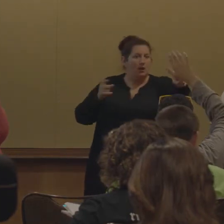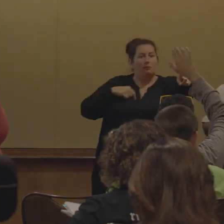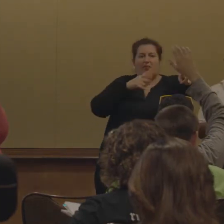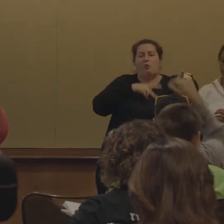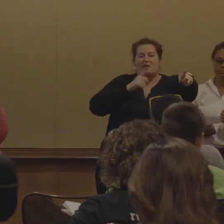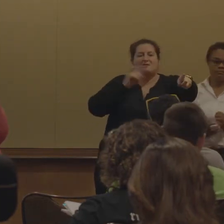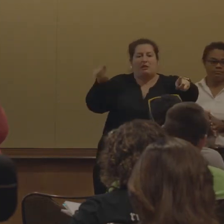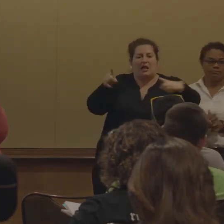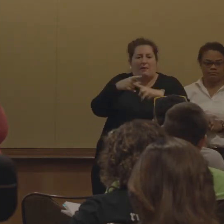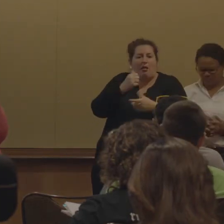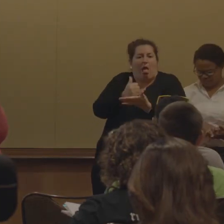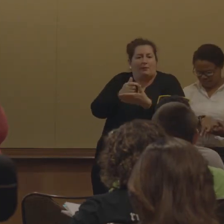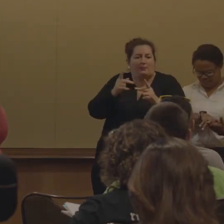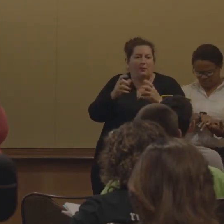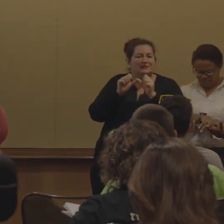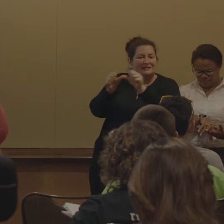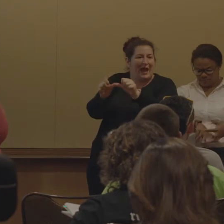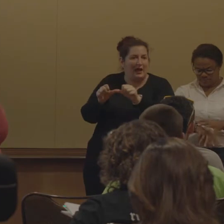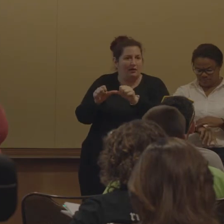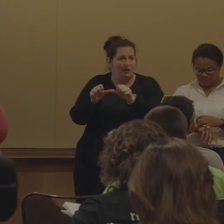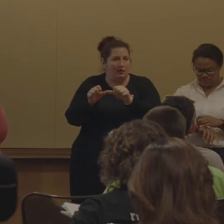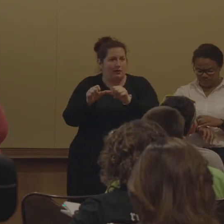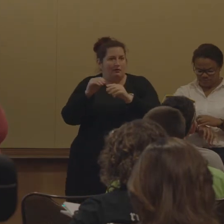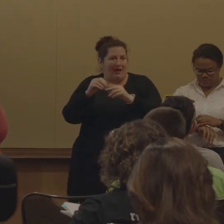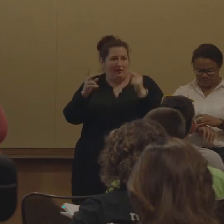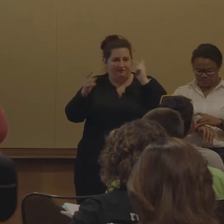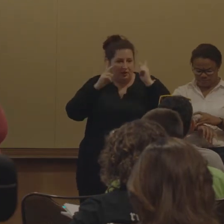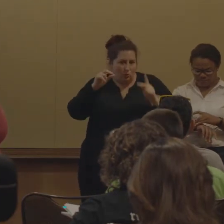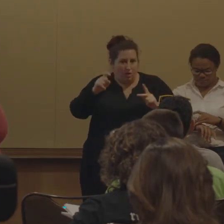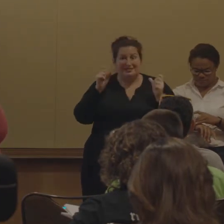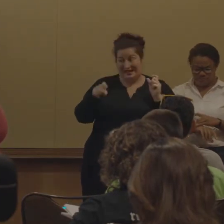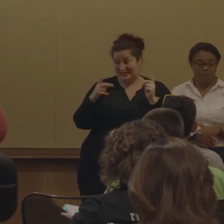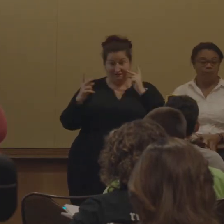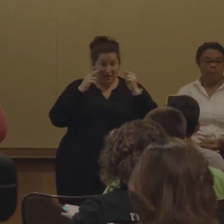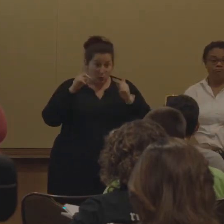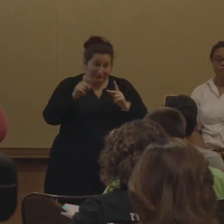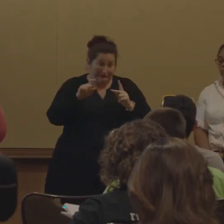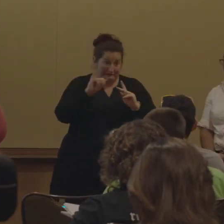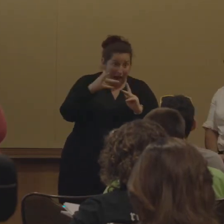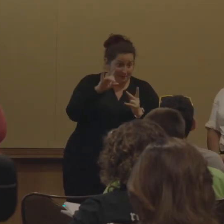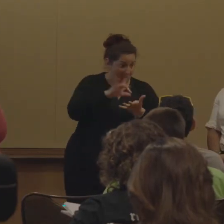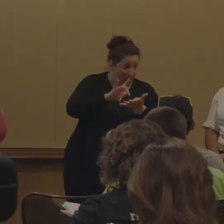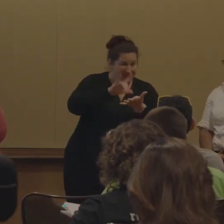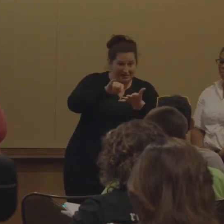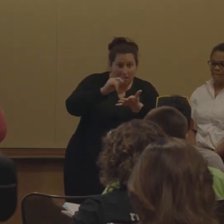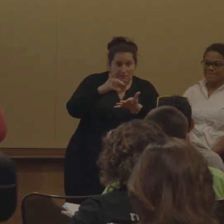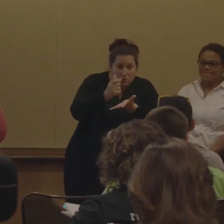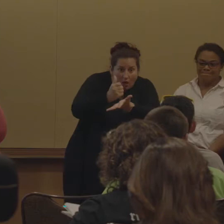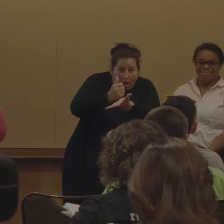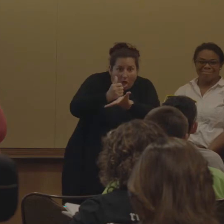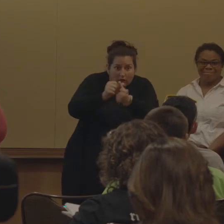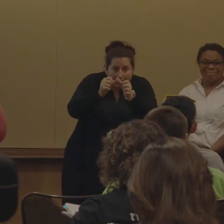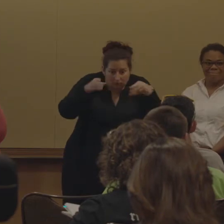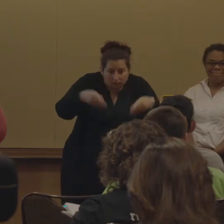stay in visual, needs a lot of visuals, needed an iPad to help keep her on